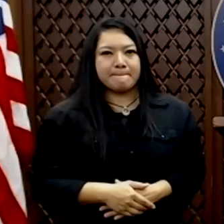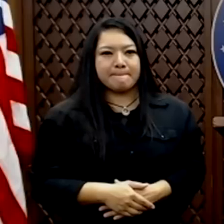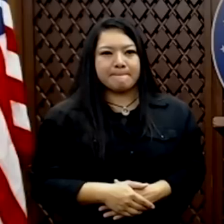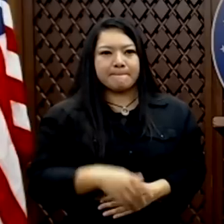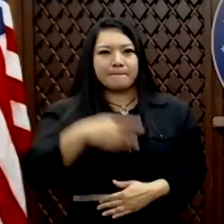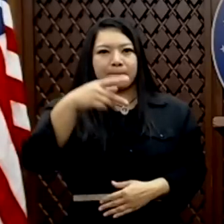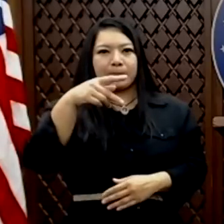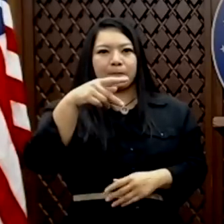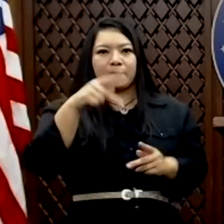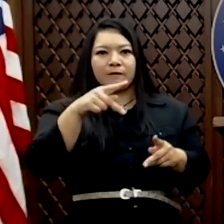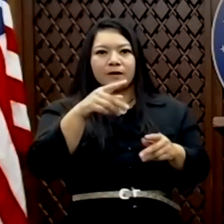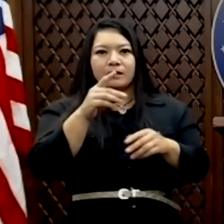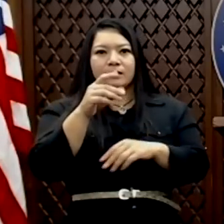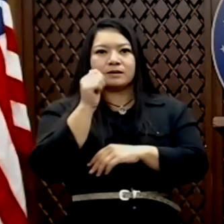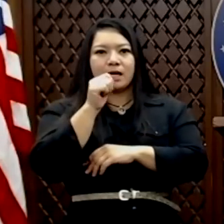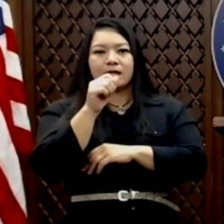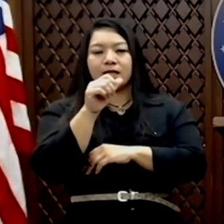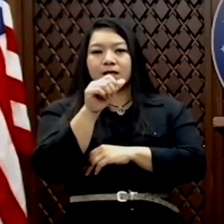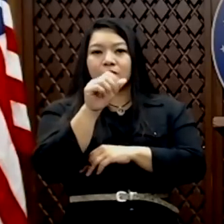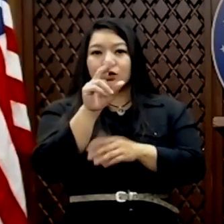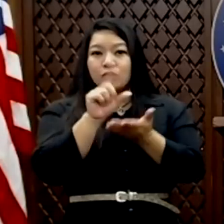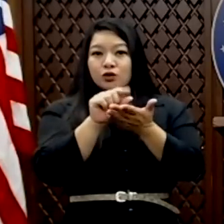Pacific Daily News, Steve Lampiaco.